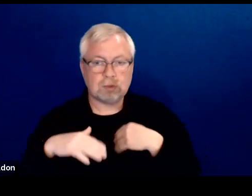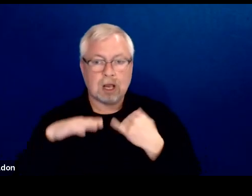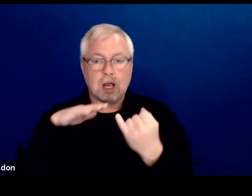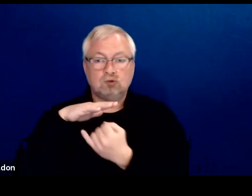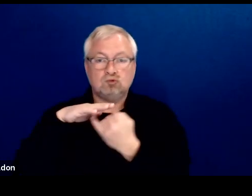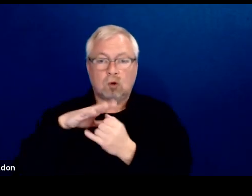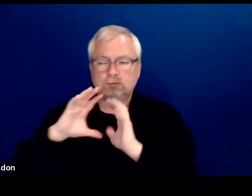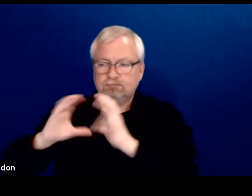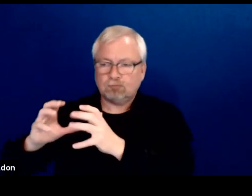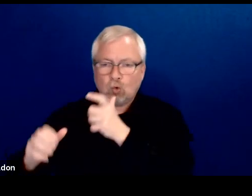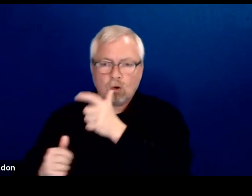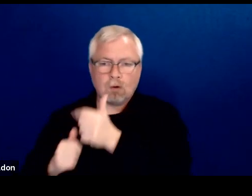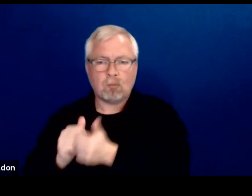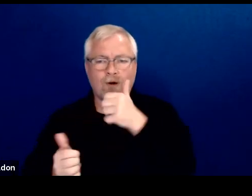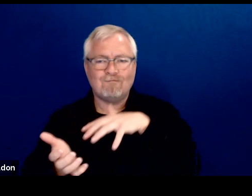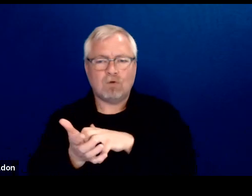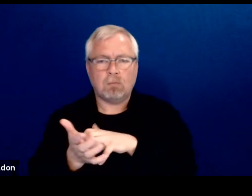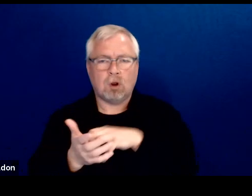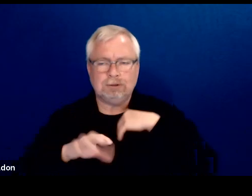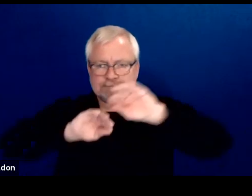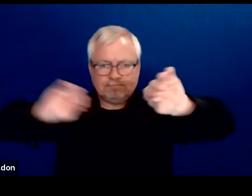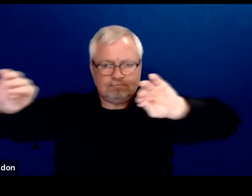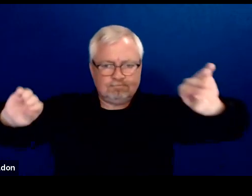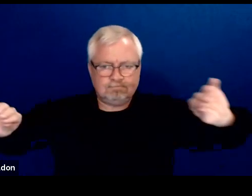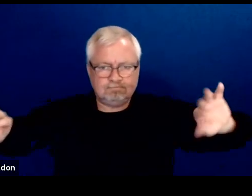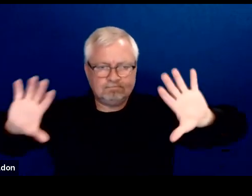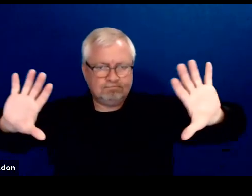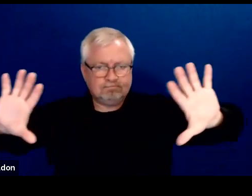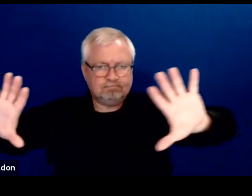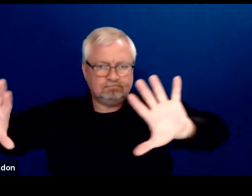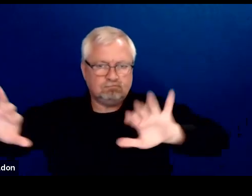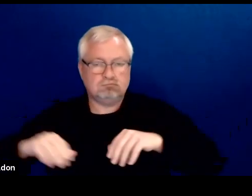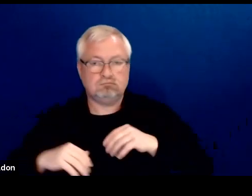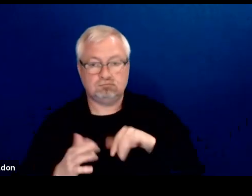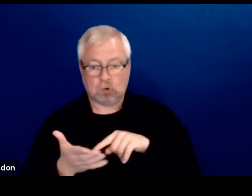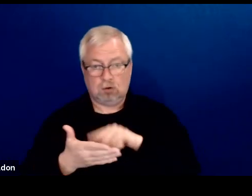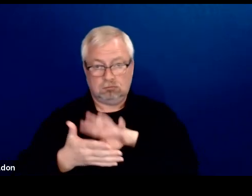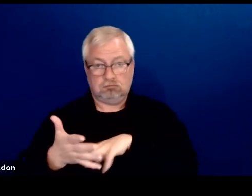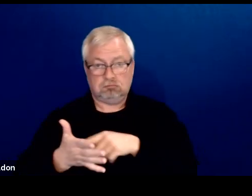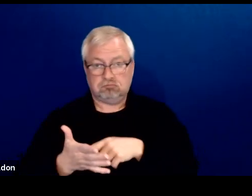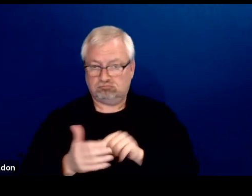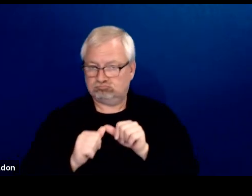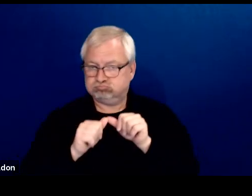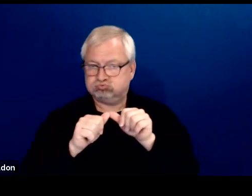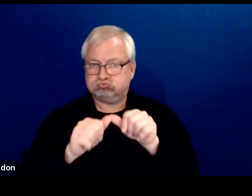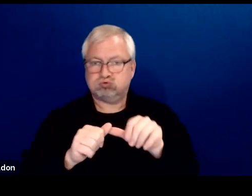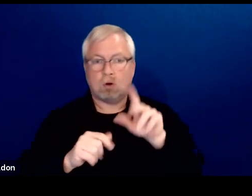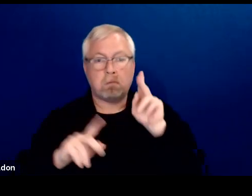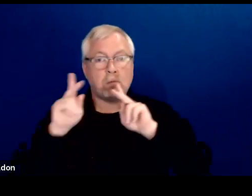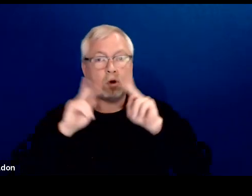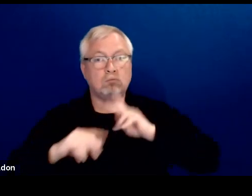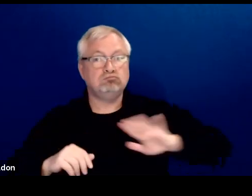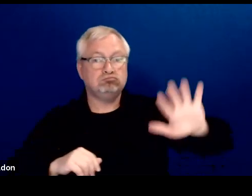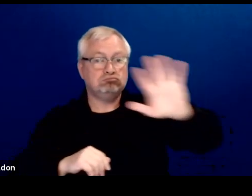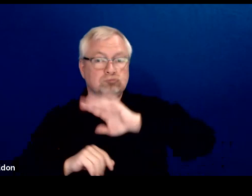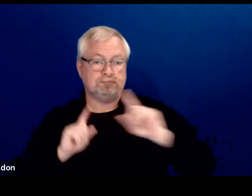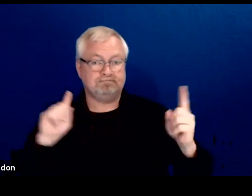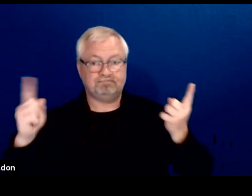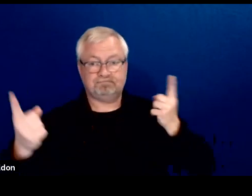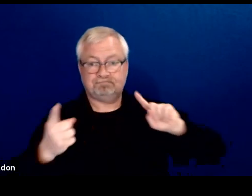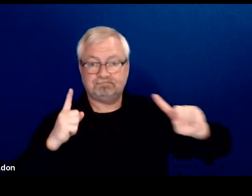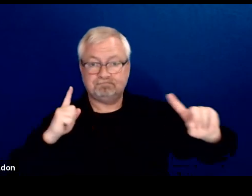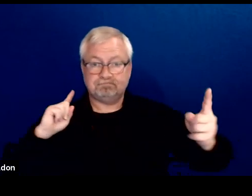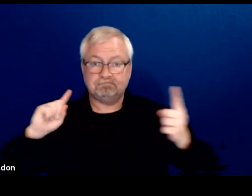and continues to suggest that if we continue the population-wide social distancing and then continue to work hard to build up